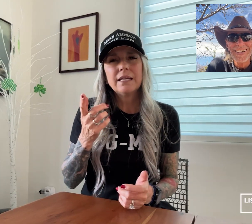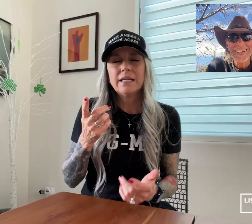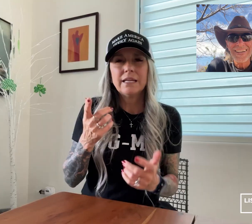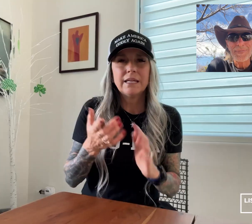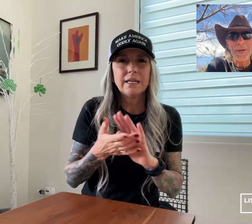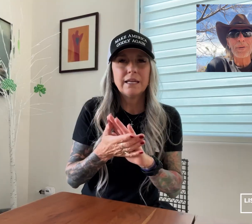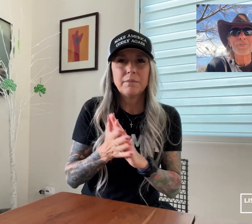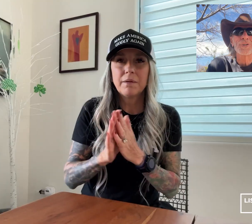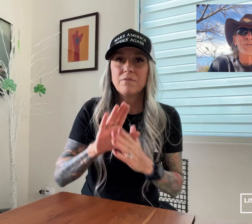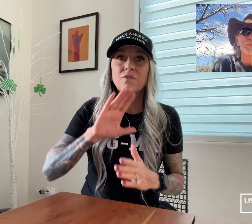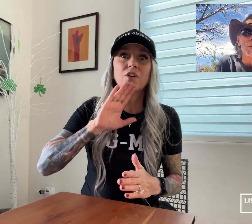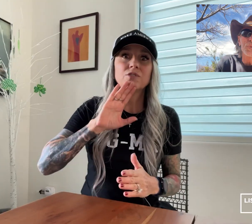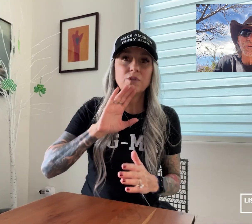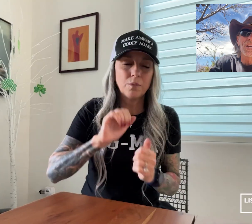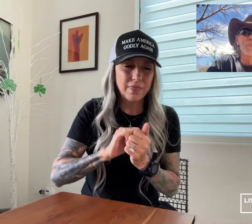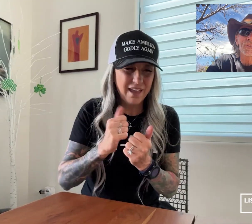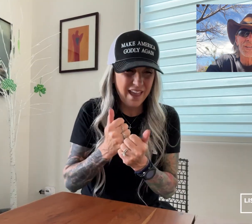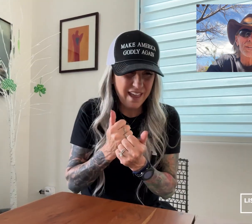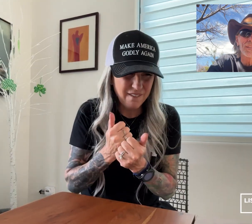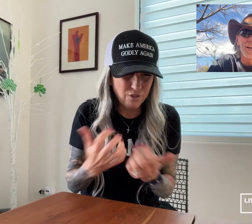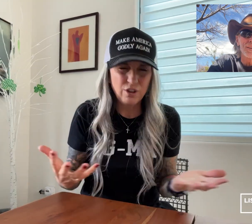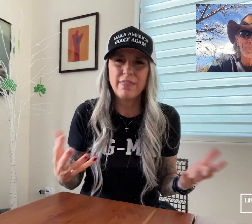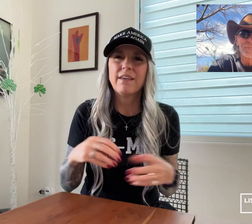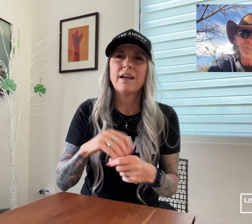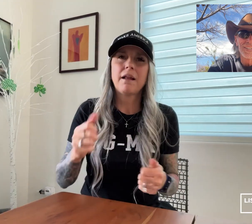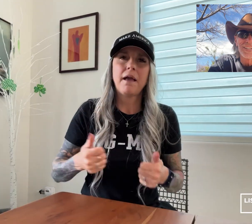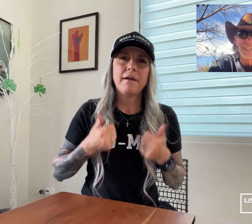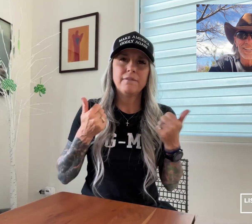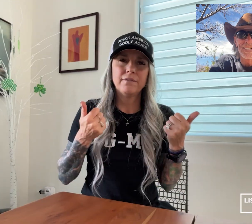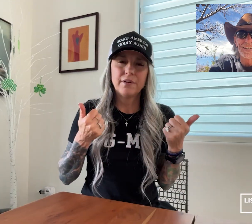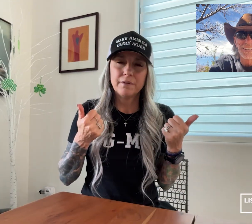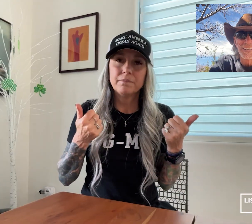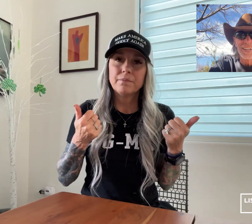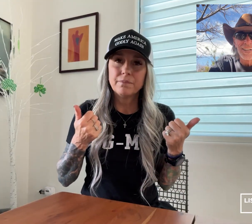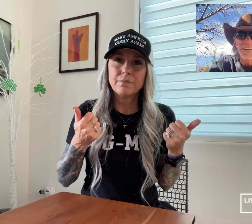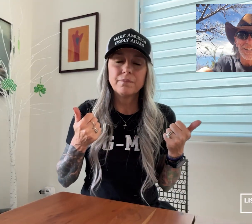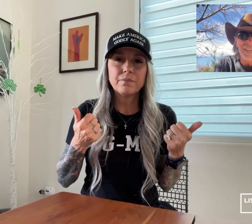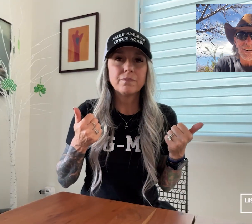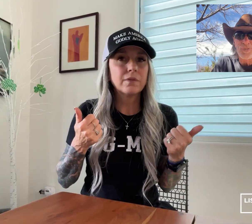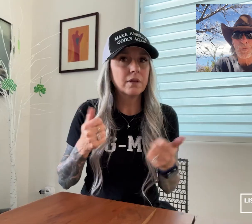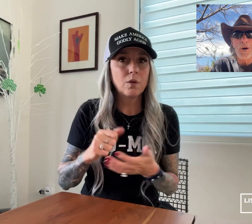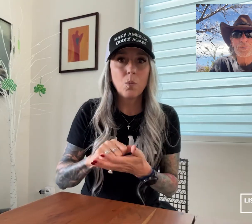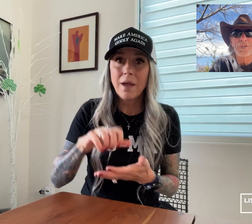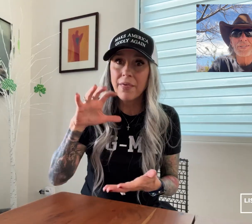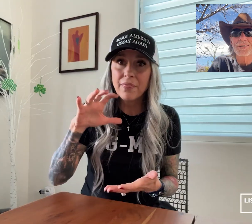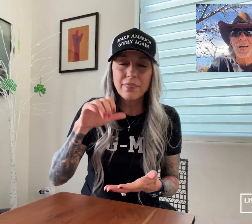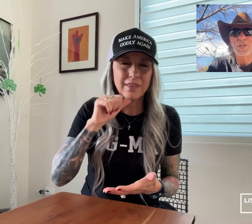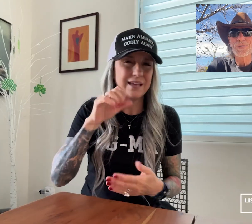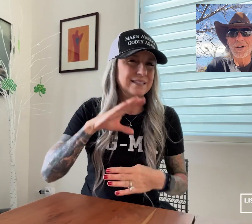he became frustrated with everything in life. He did. Wealth didn't satisfy